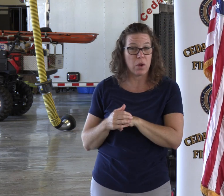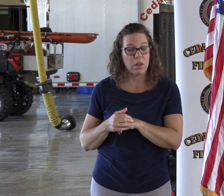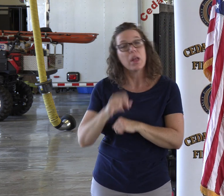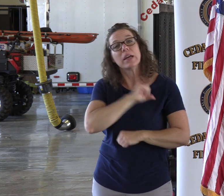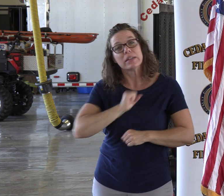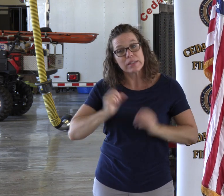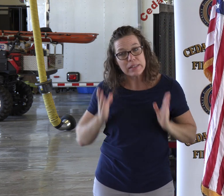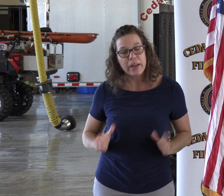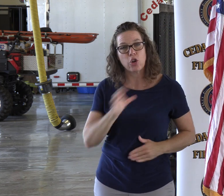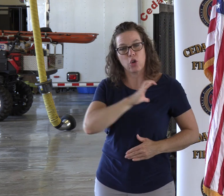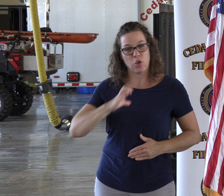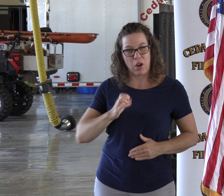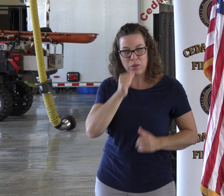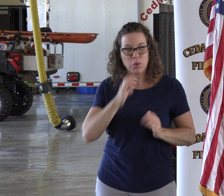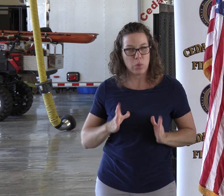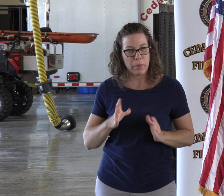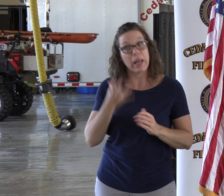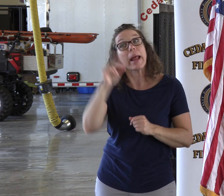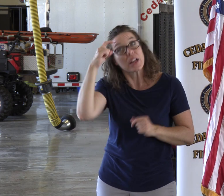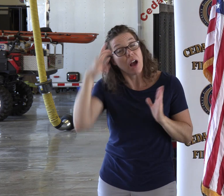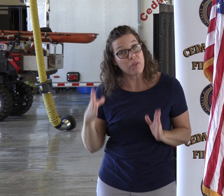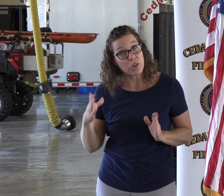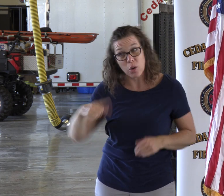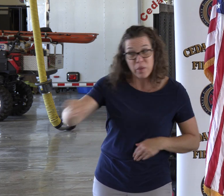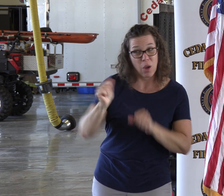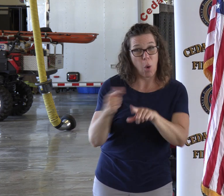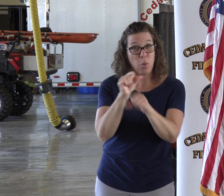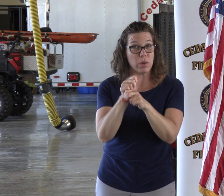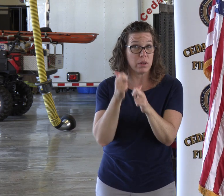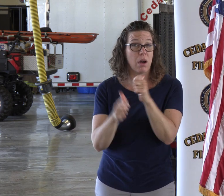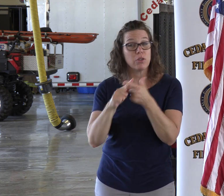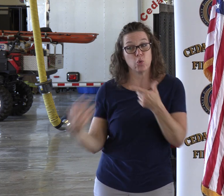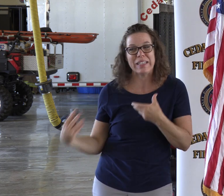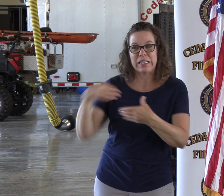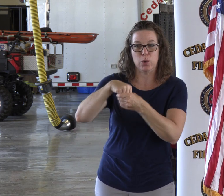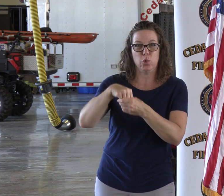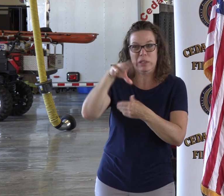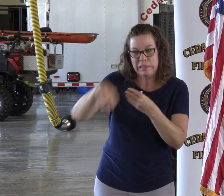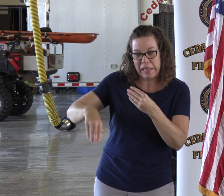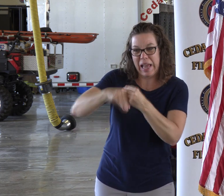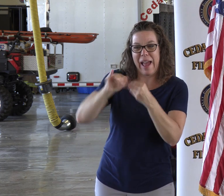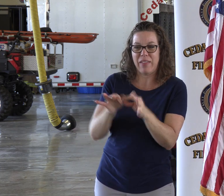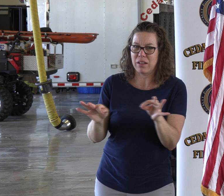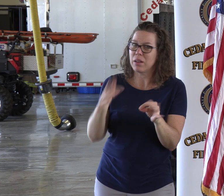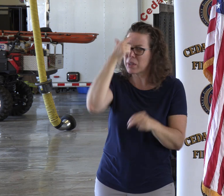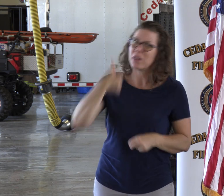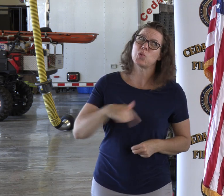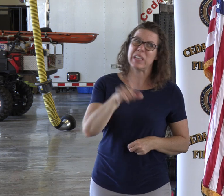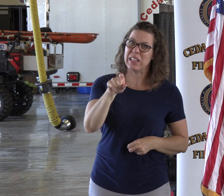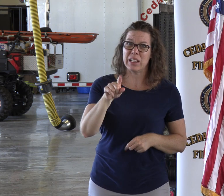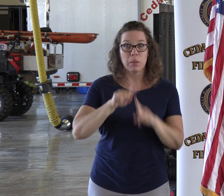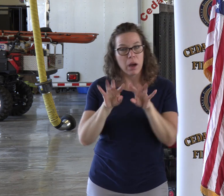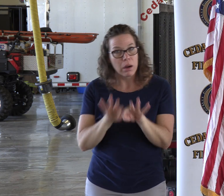and our congresswoman are working, and our governor, working hard to have that included, because that's we have lots of needs, but that's